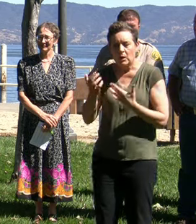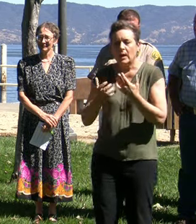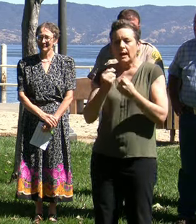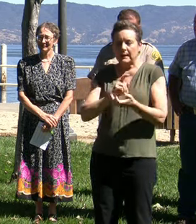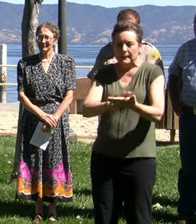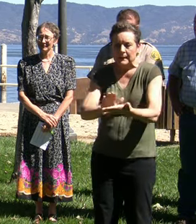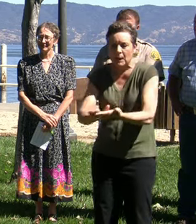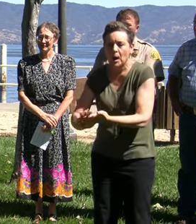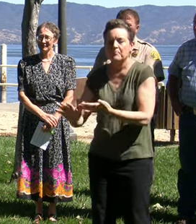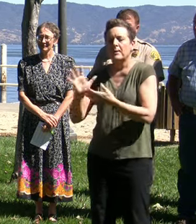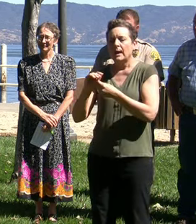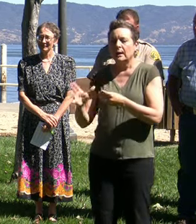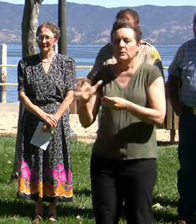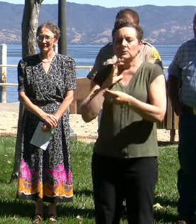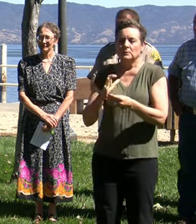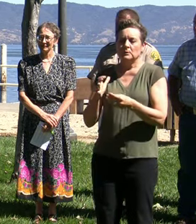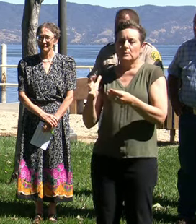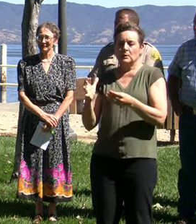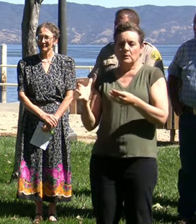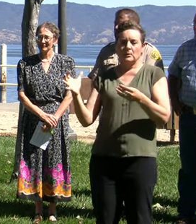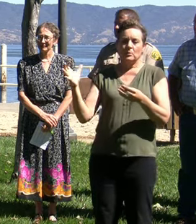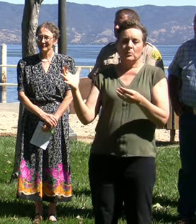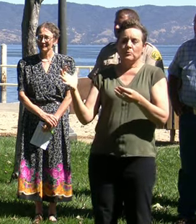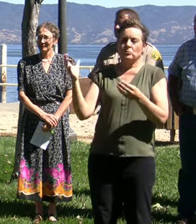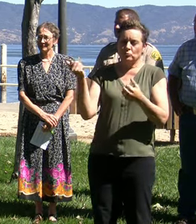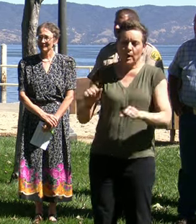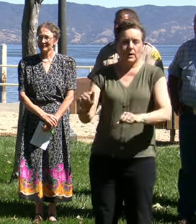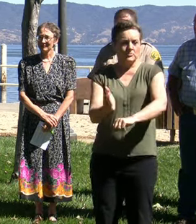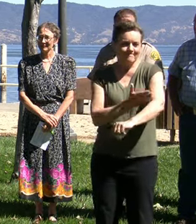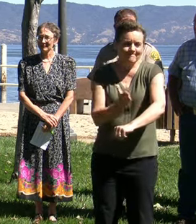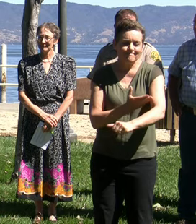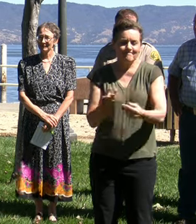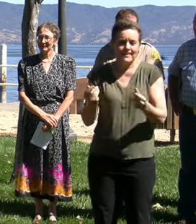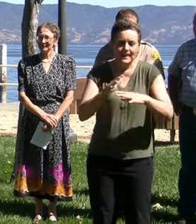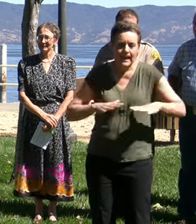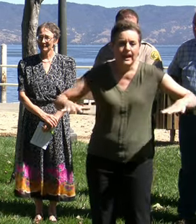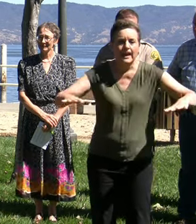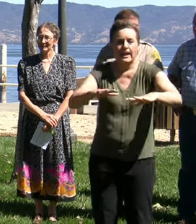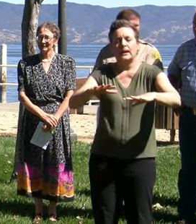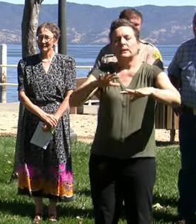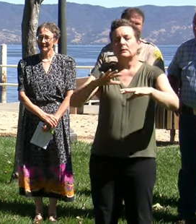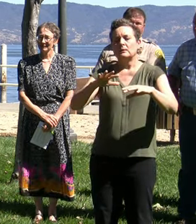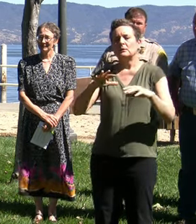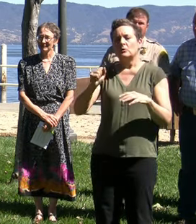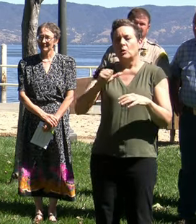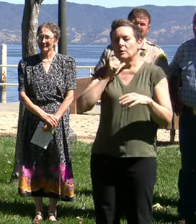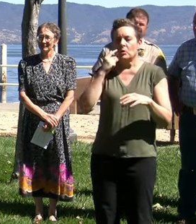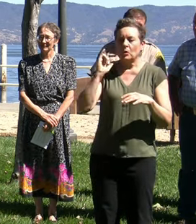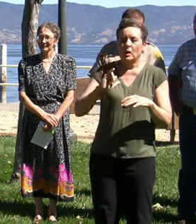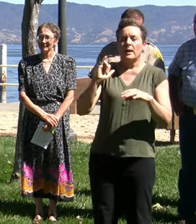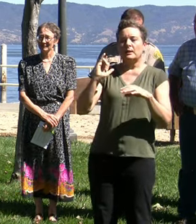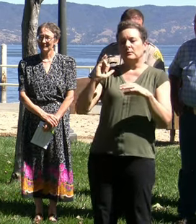operations and restoring the landscape as much as we possibly can to its state prior to this incident.